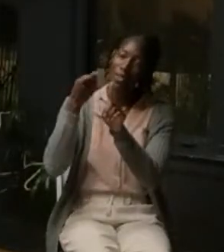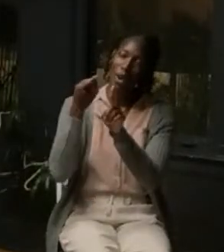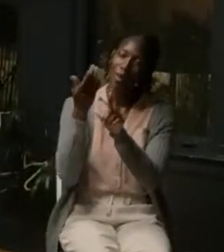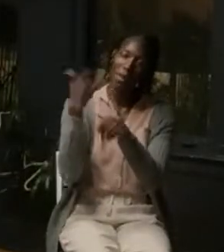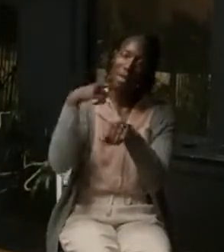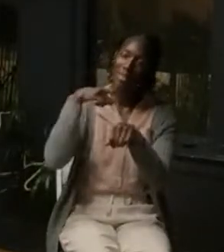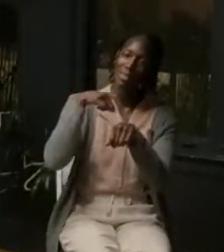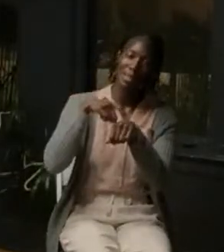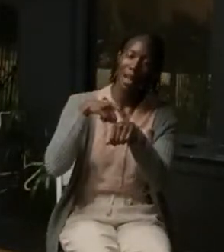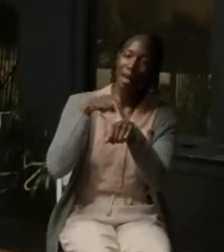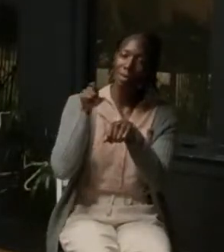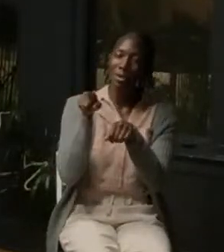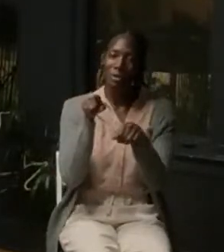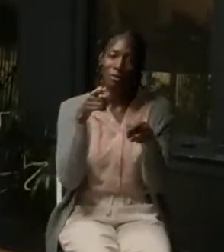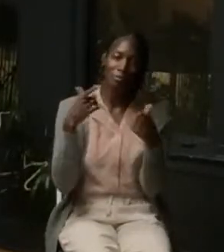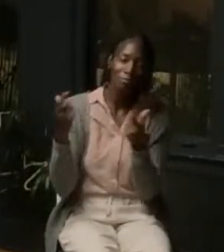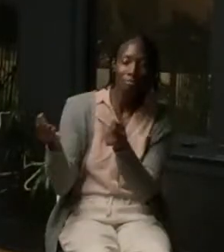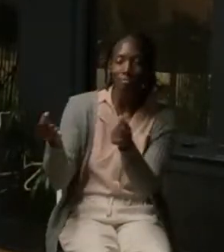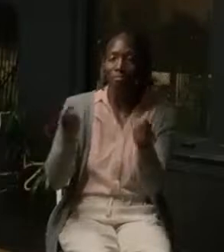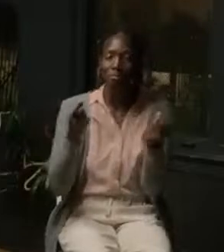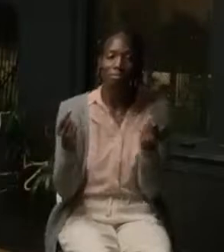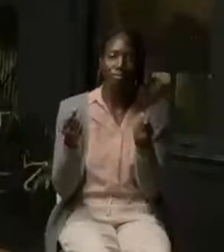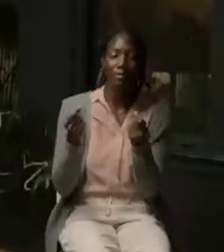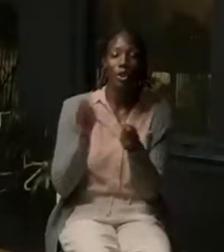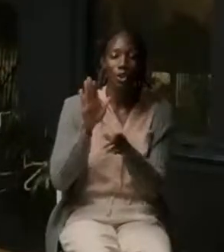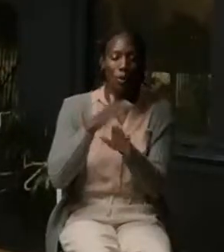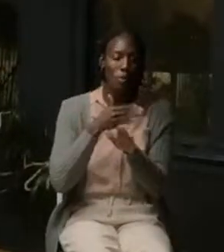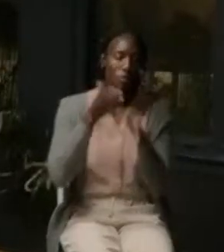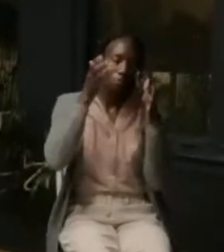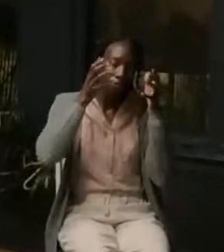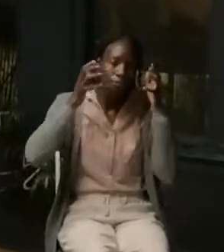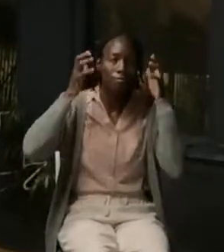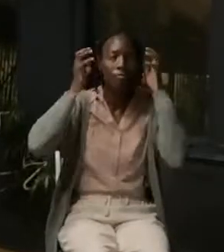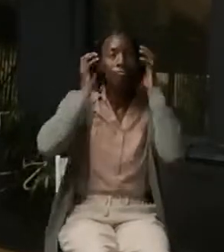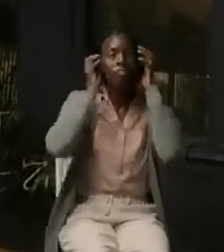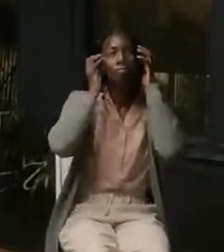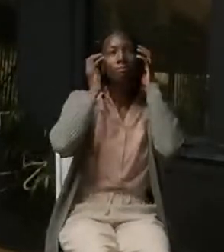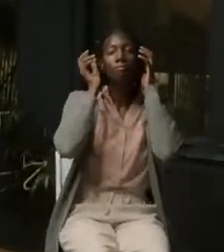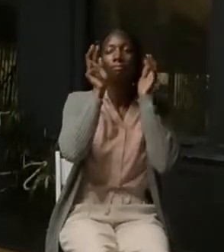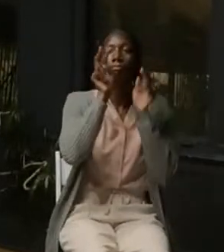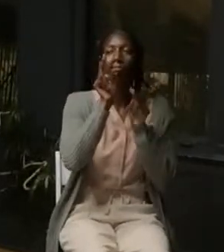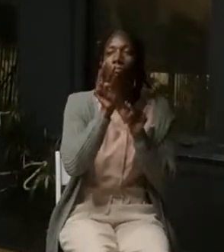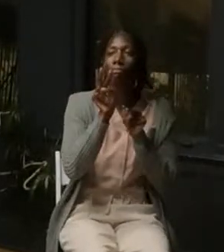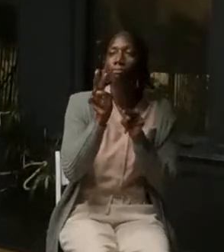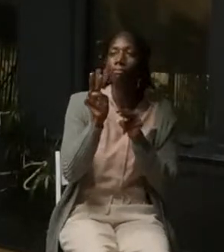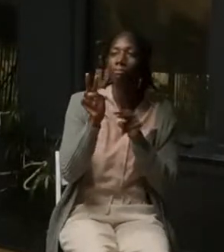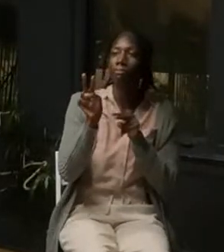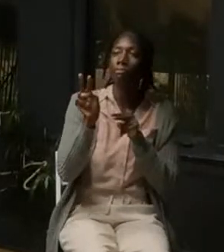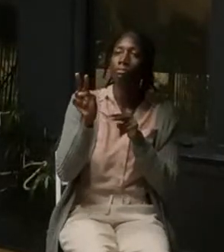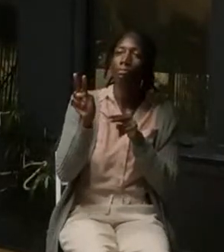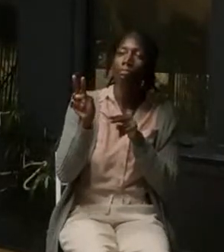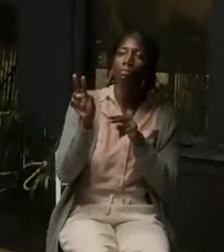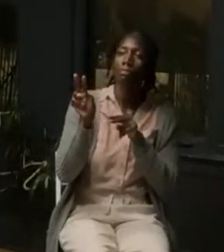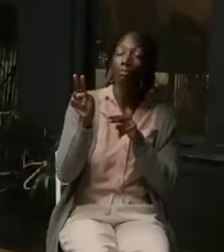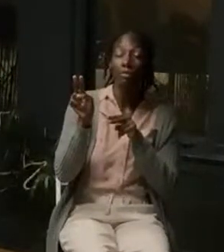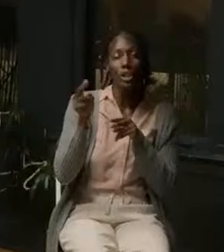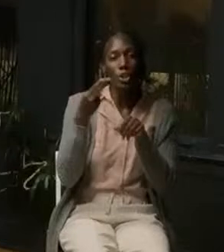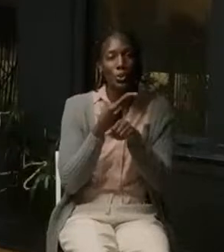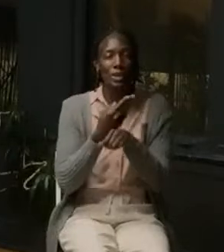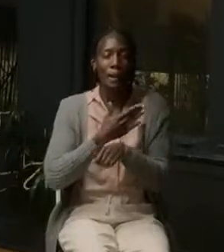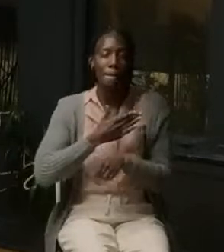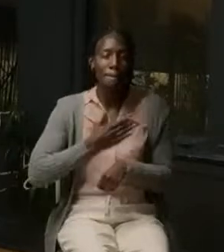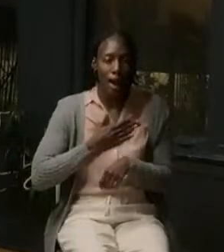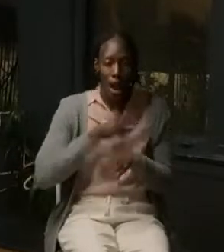shenanigans, headphones to your skull, scanning liner notes in my reading